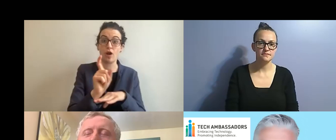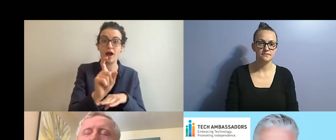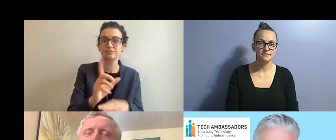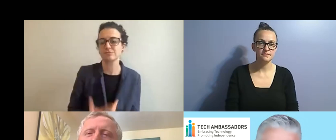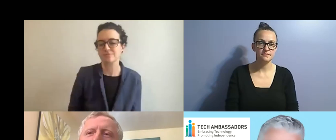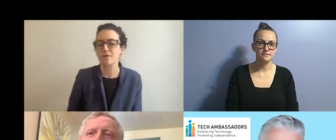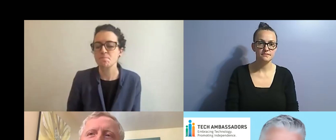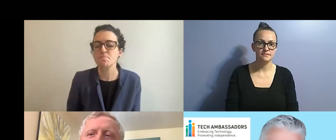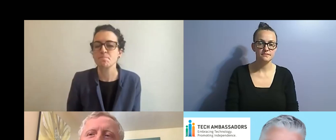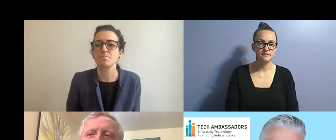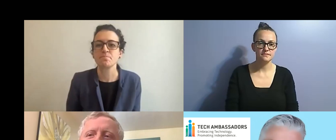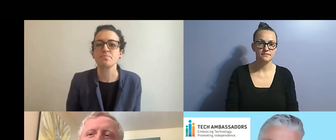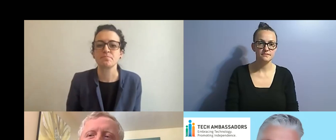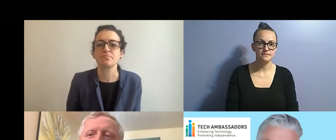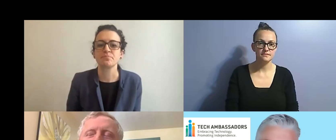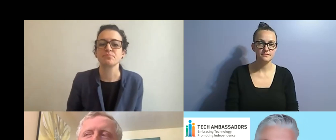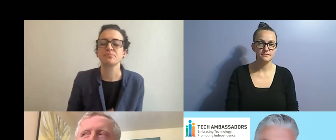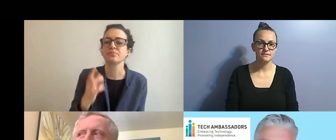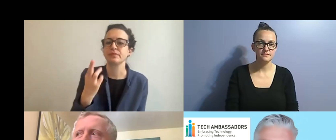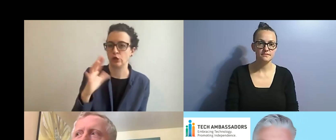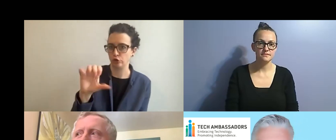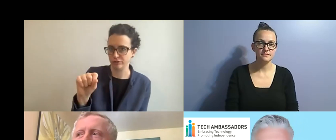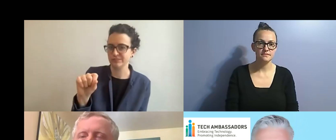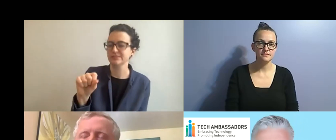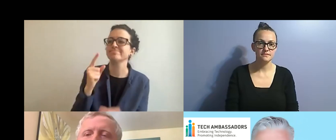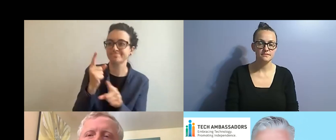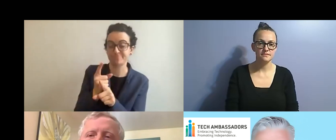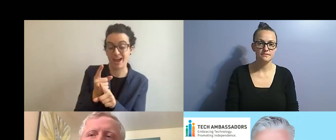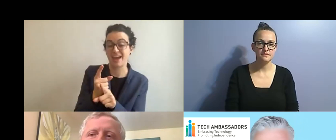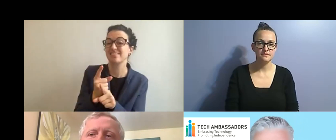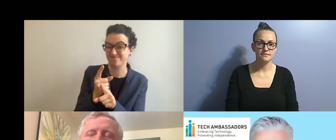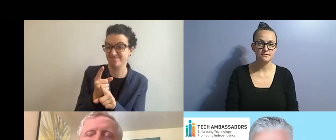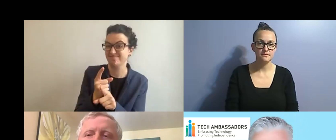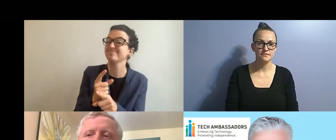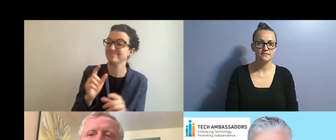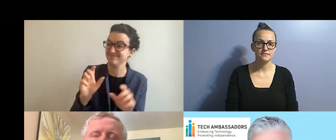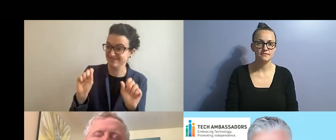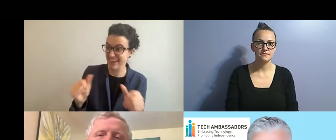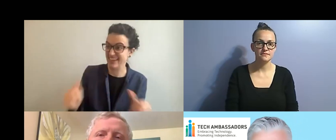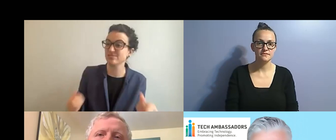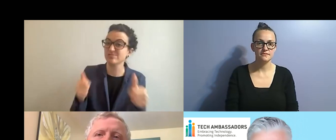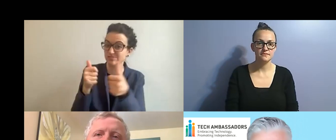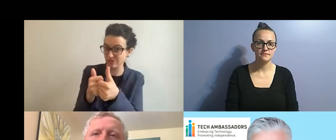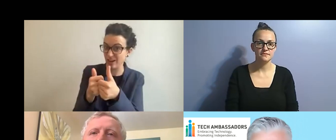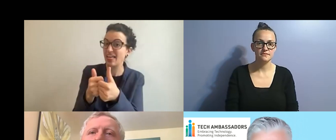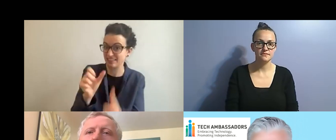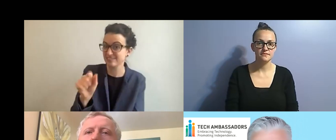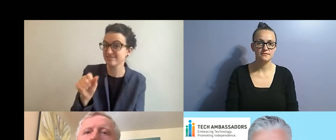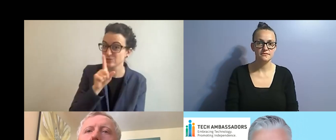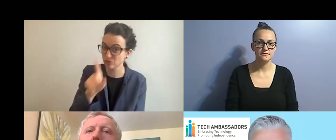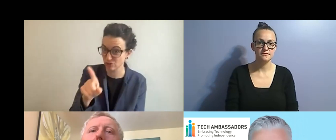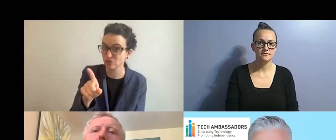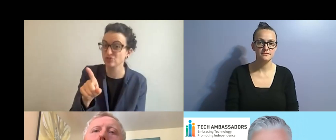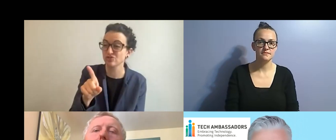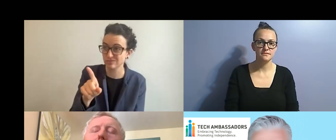Right. That can be a challenging situation.